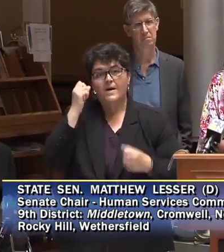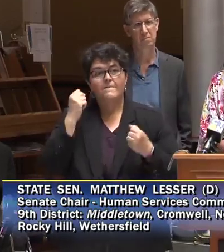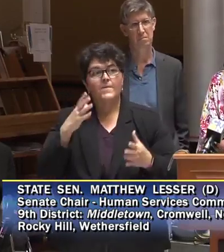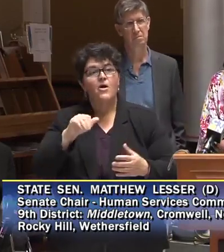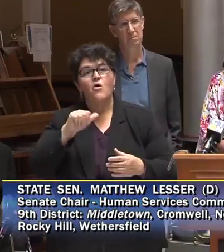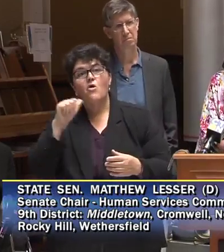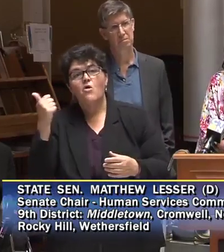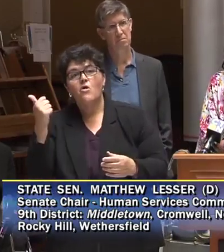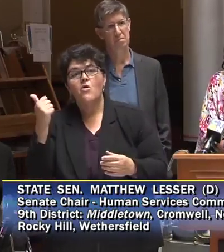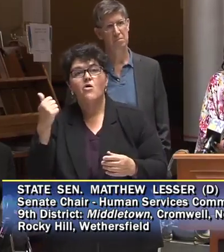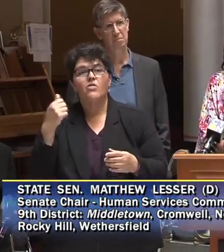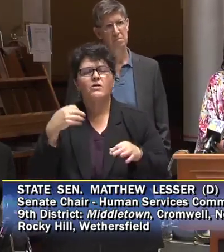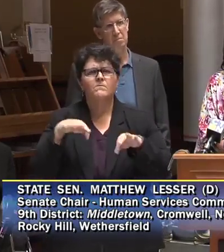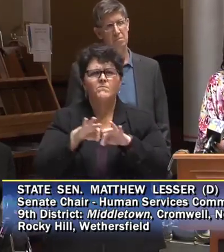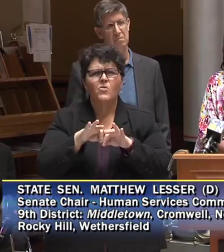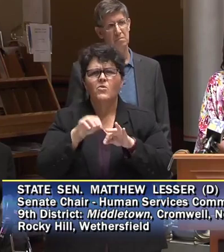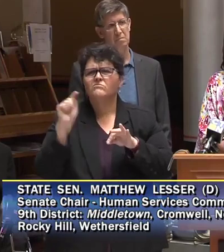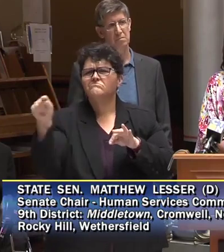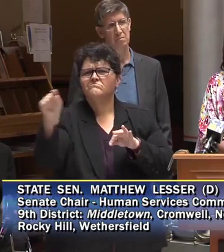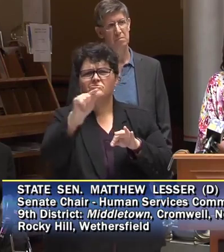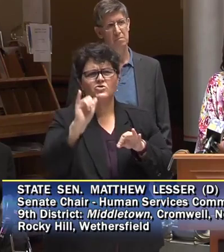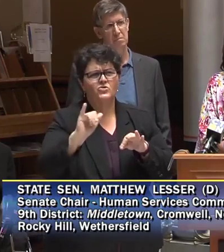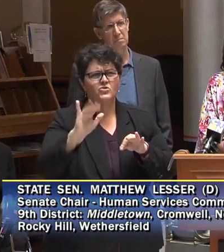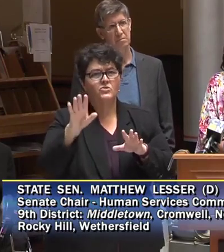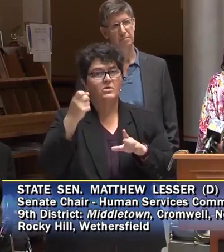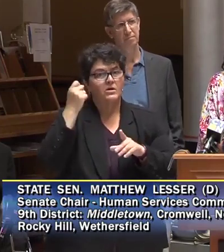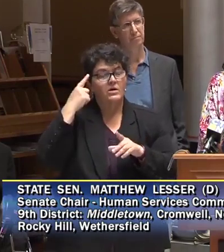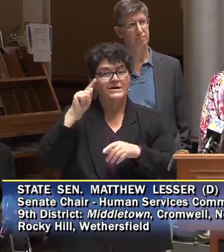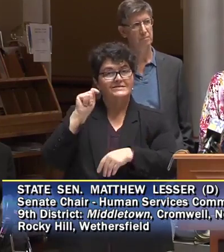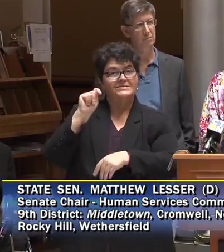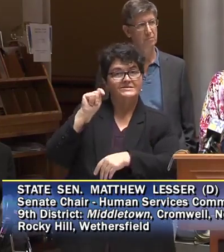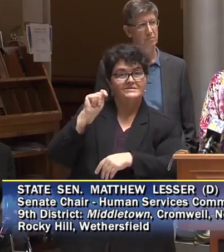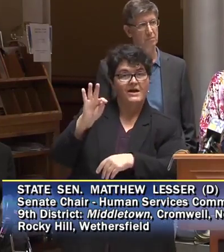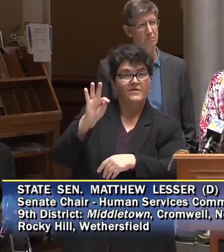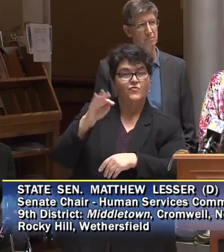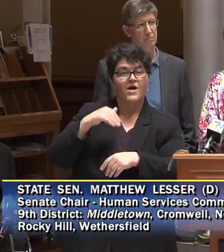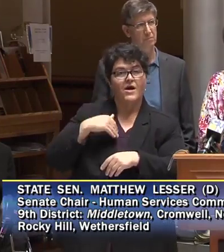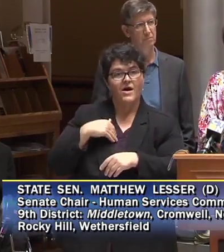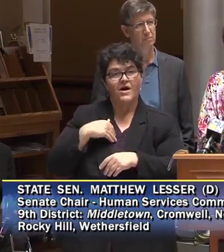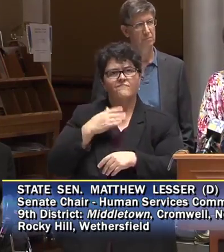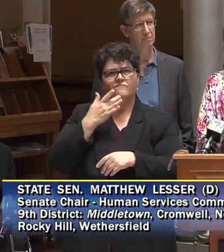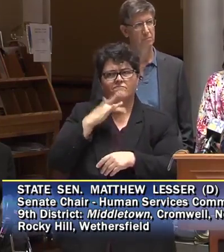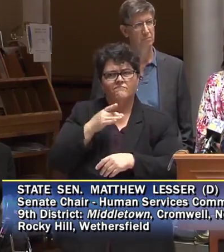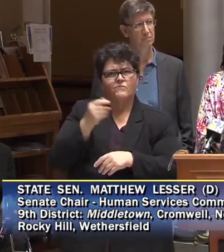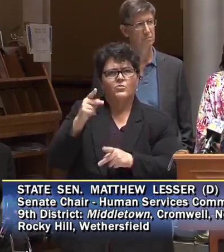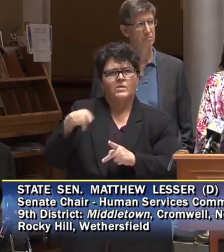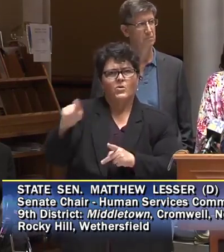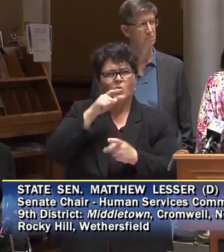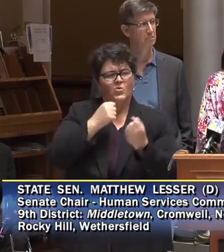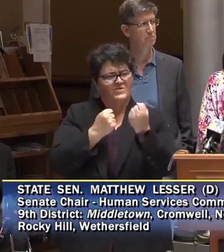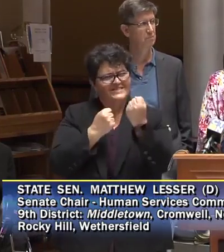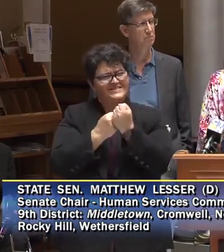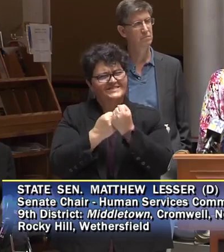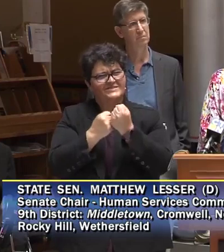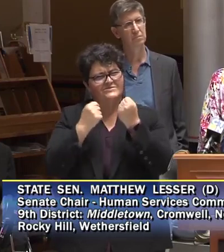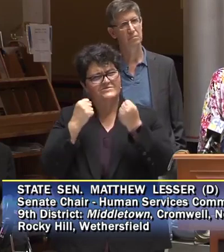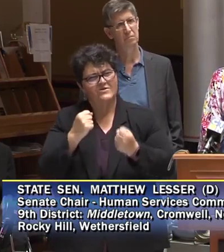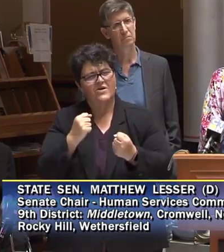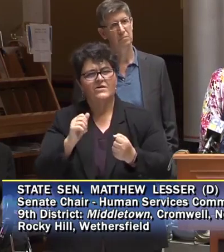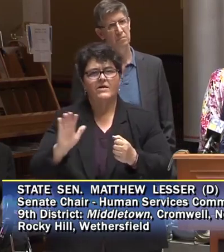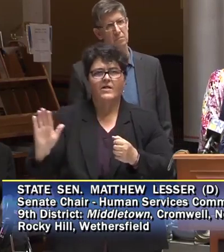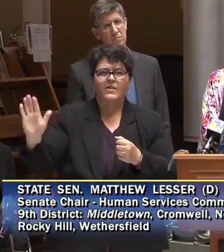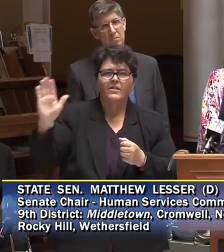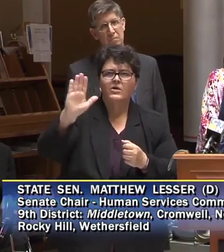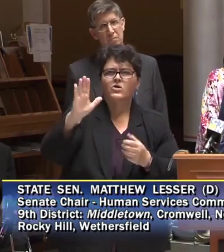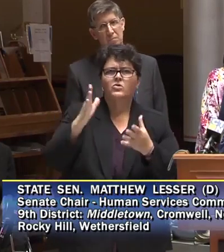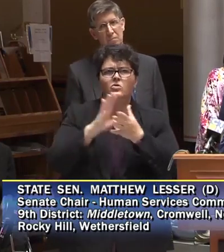on the Wheelchair Task Force, we were really lucky to have some incredible advocates sharing their voices, their lived experiences, and helping